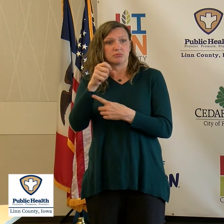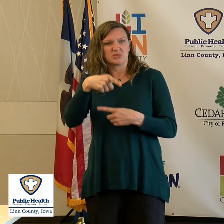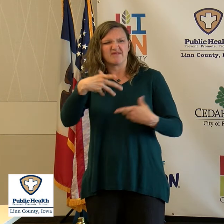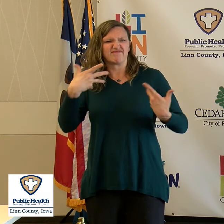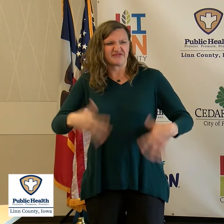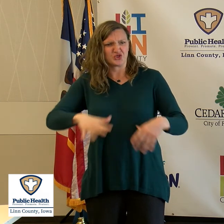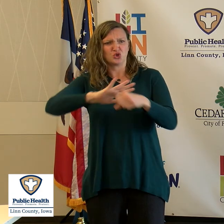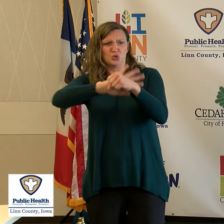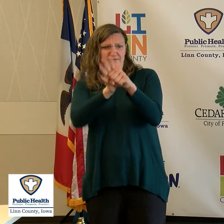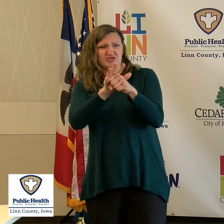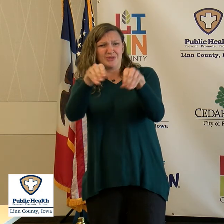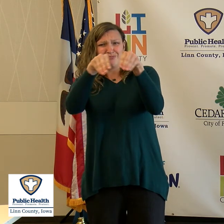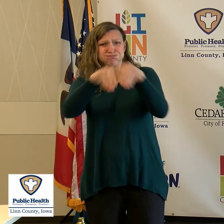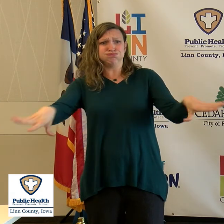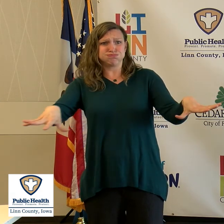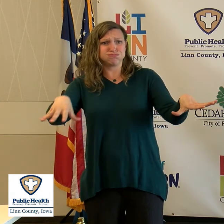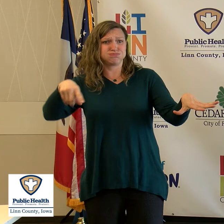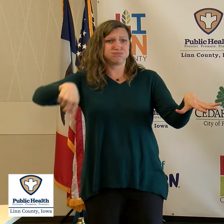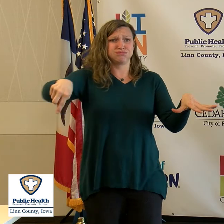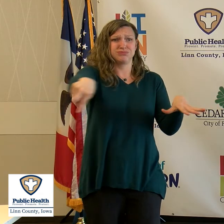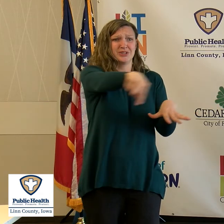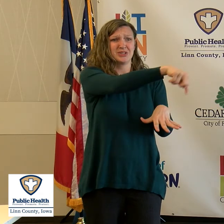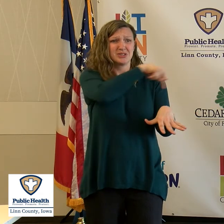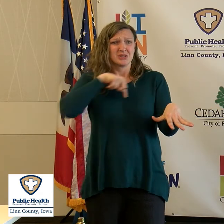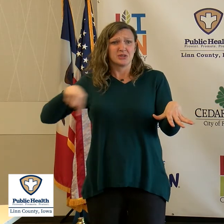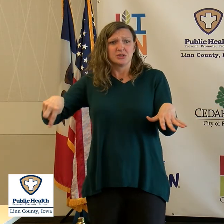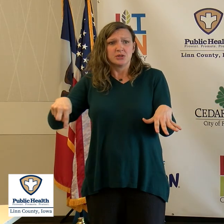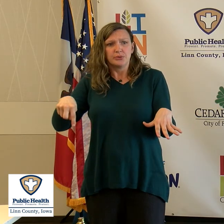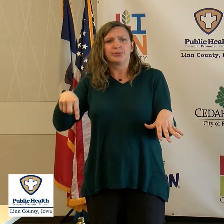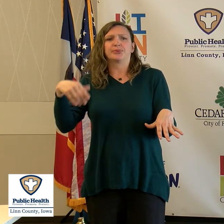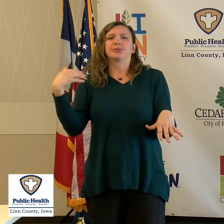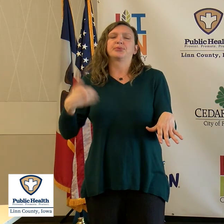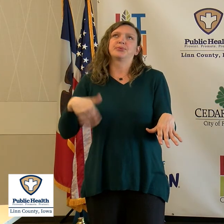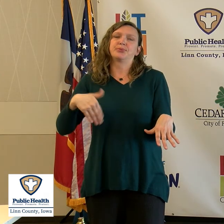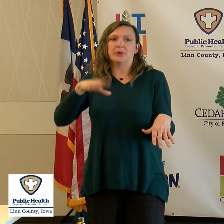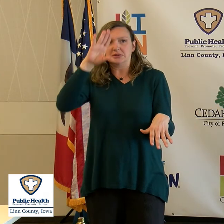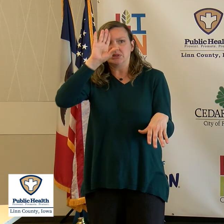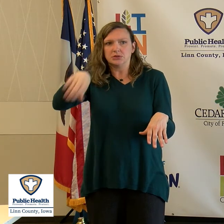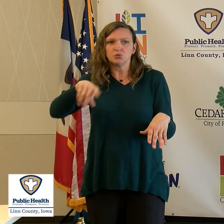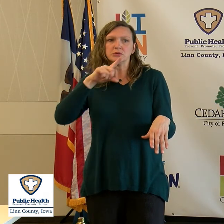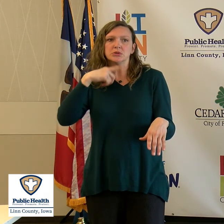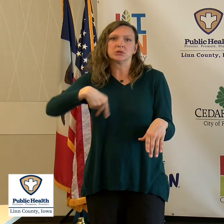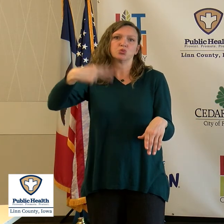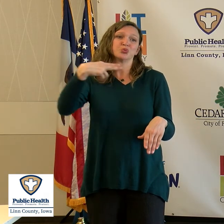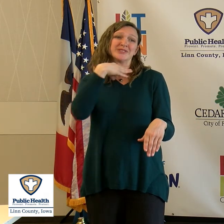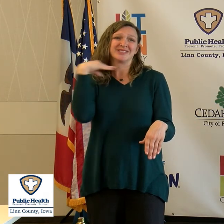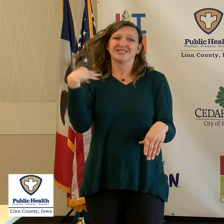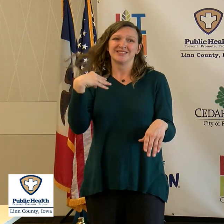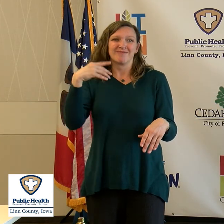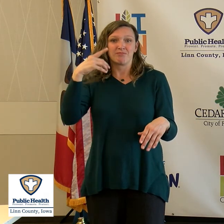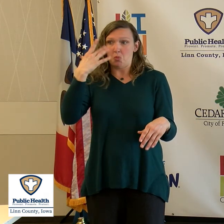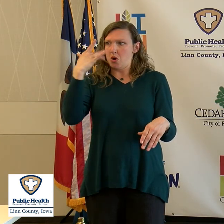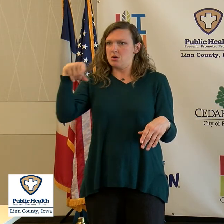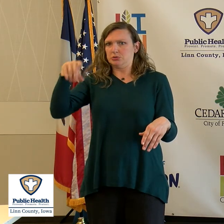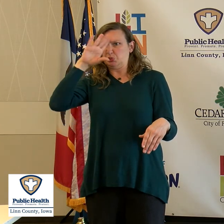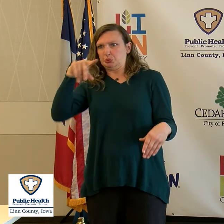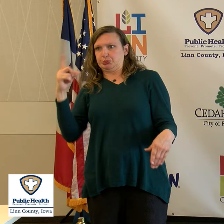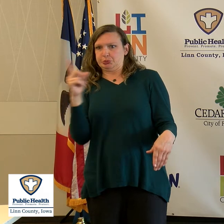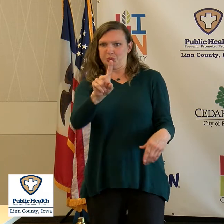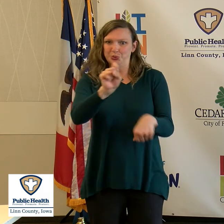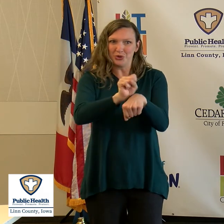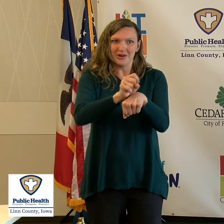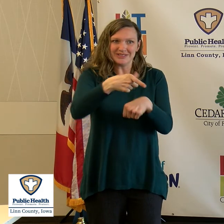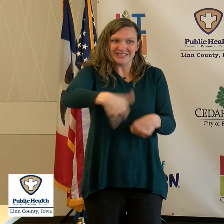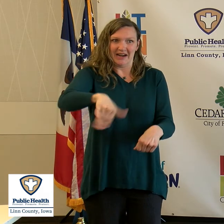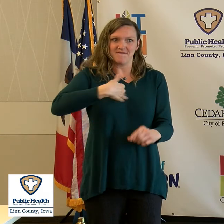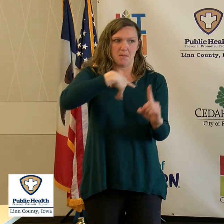on the job is a crisis. These folks are working hard to keep food on our tables, so we owe it to them to ensure